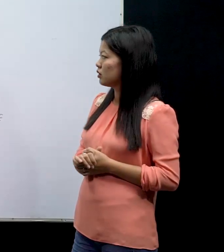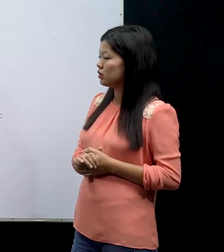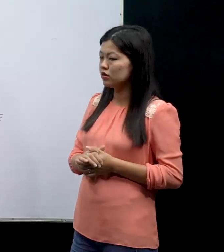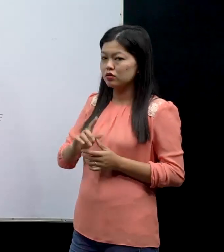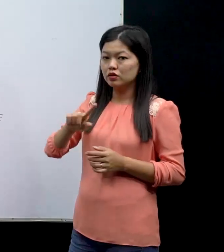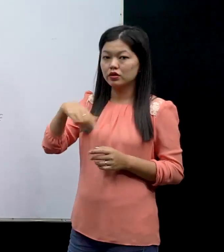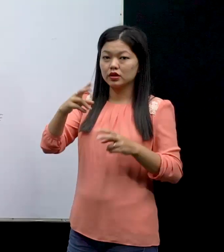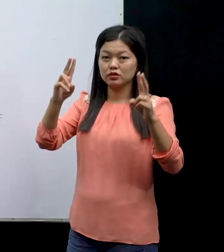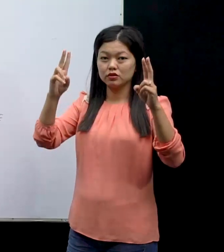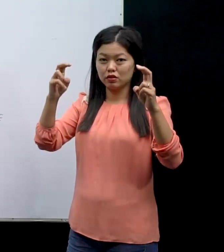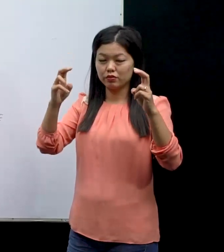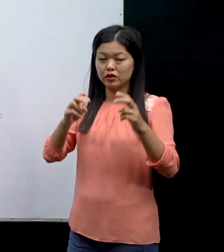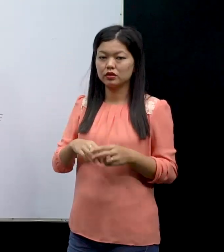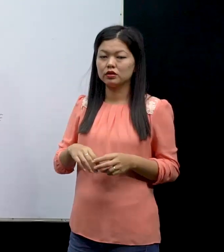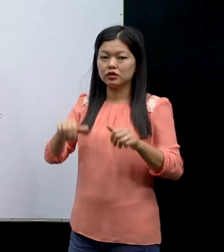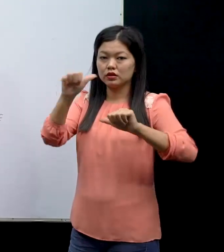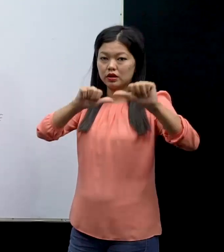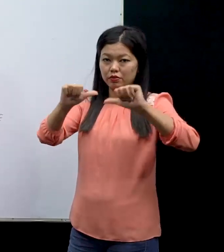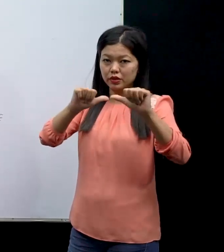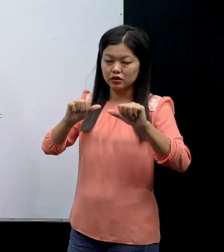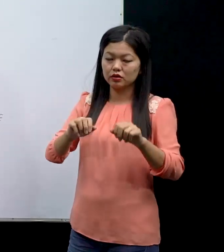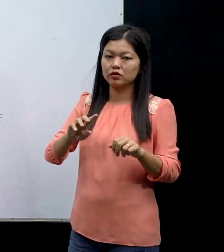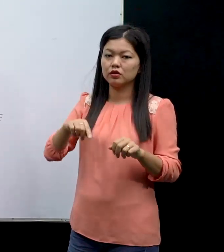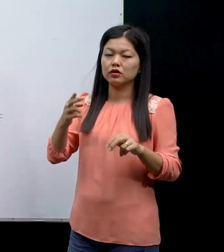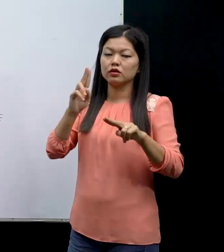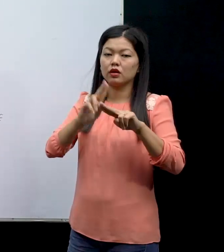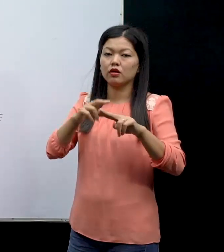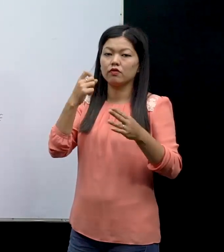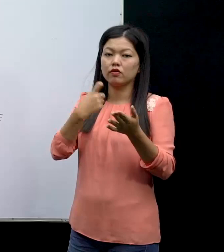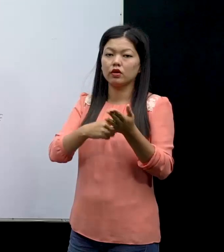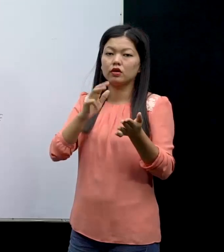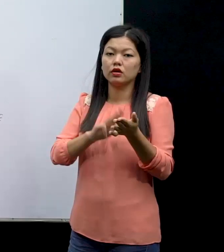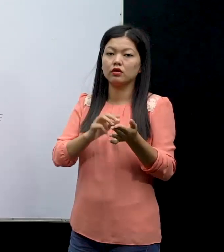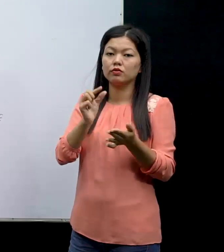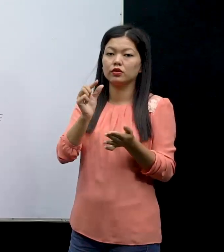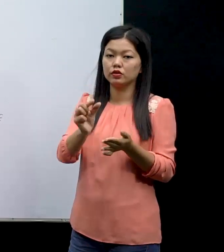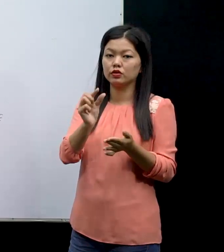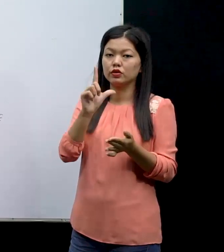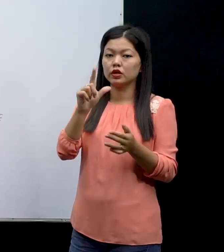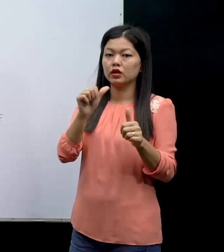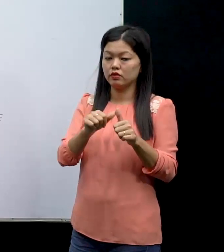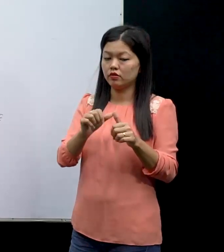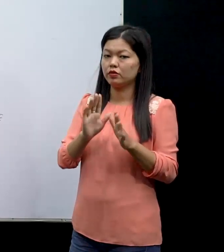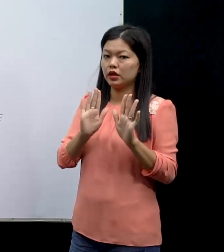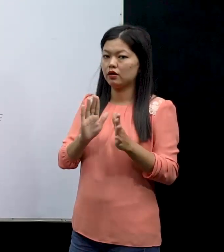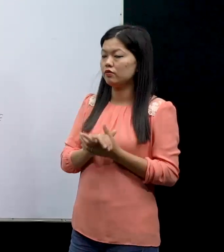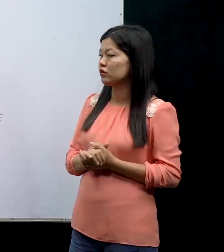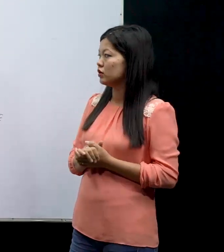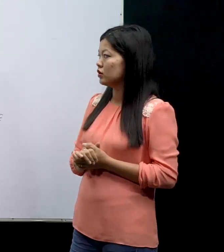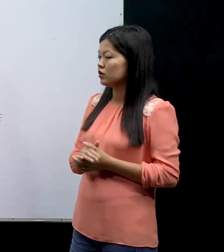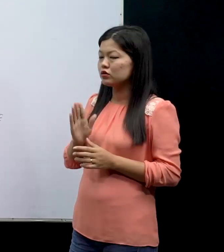going to study is chemical formula. Okay, so after our topic is over, you will be able to